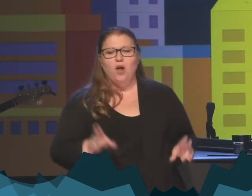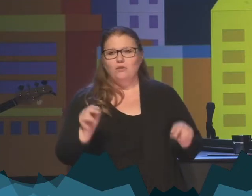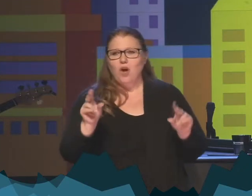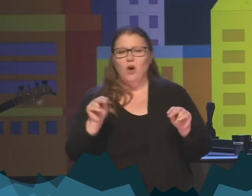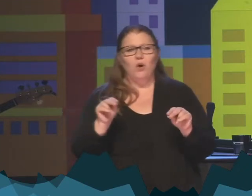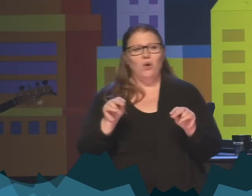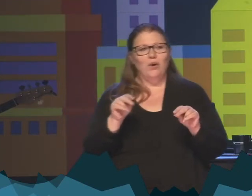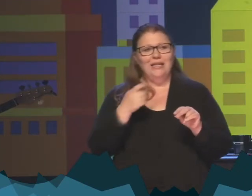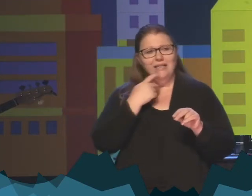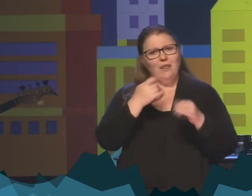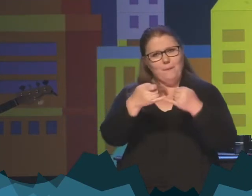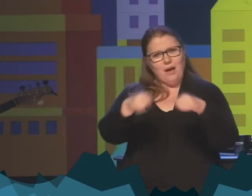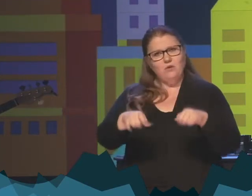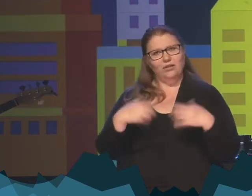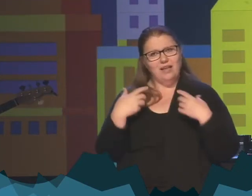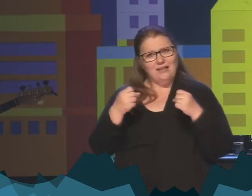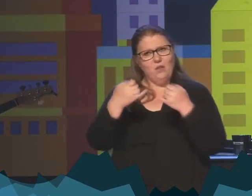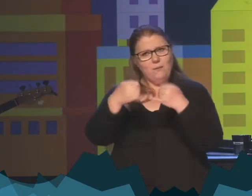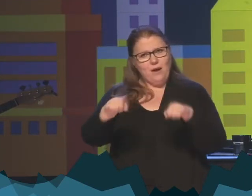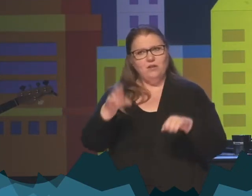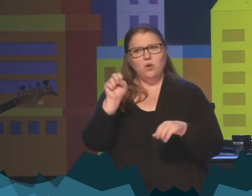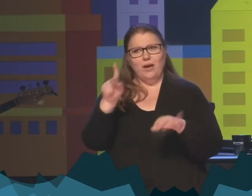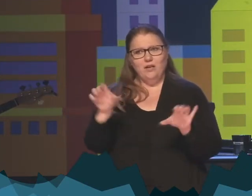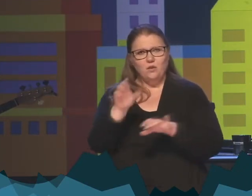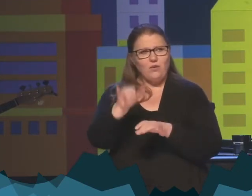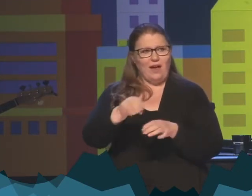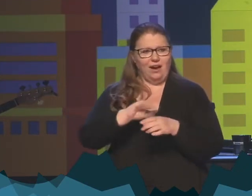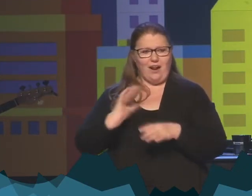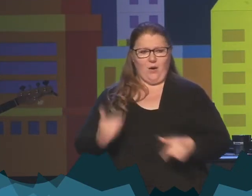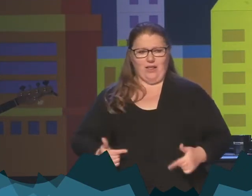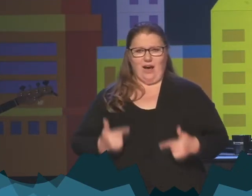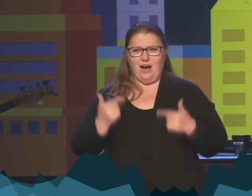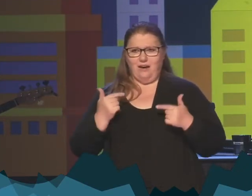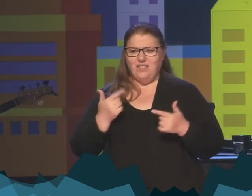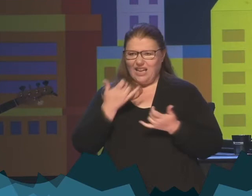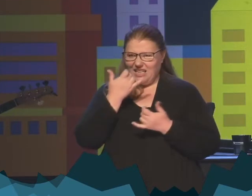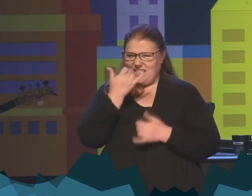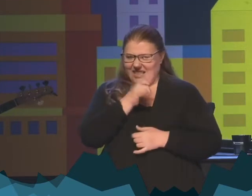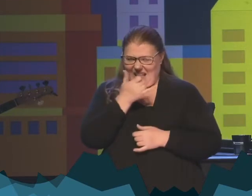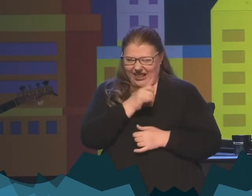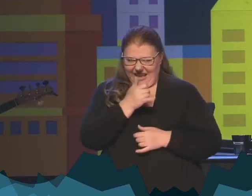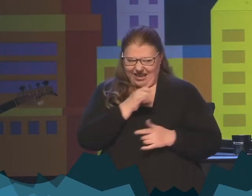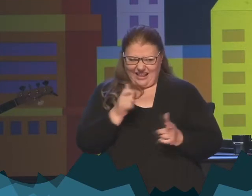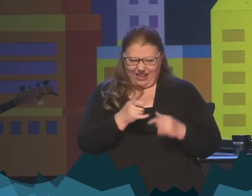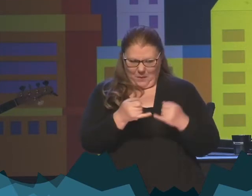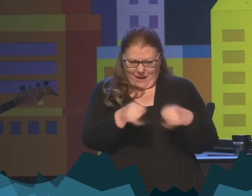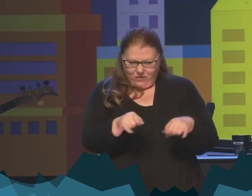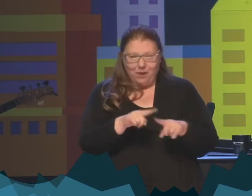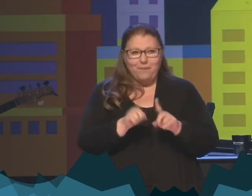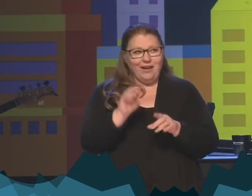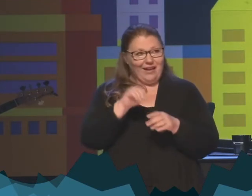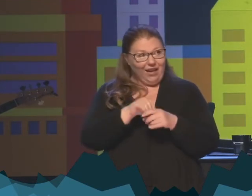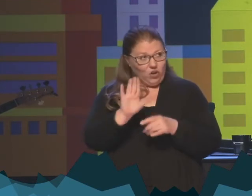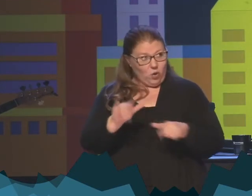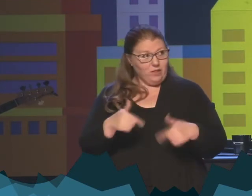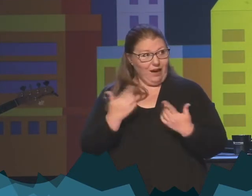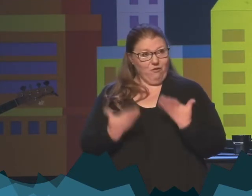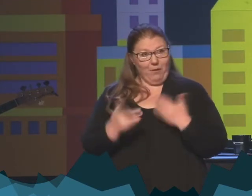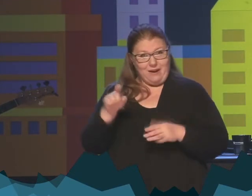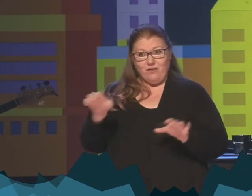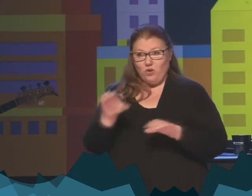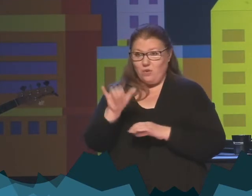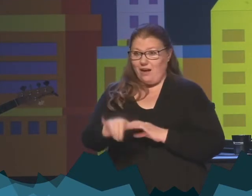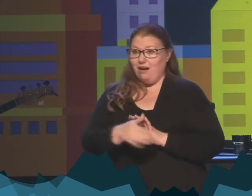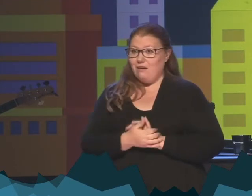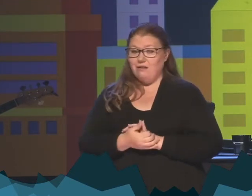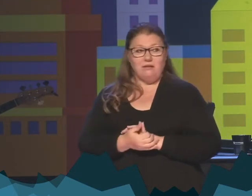say there's boundaries, and it's healthy, and it's okay to do that in our lives. It's kind of a silly little boundary, but in your life, you might have to do that.